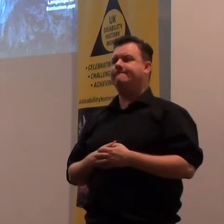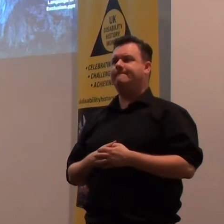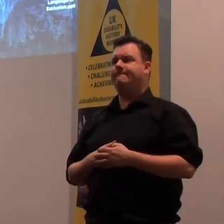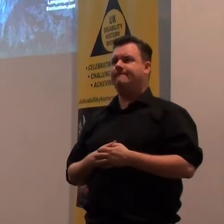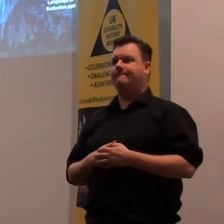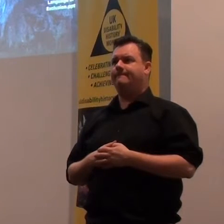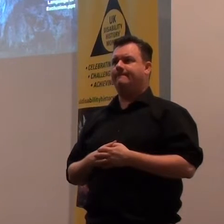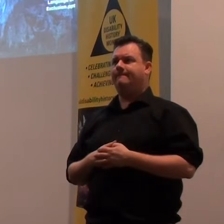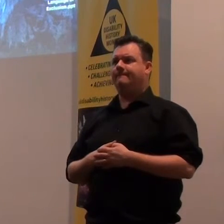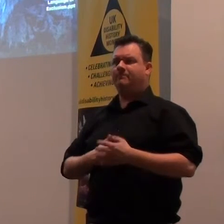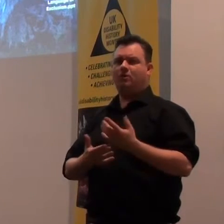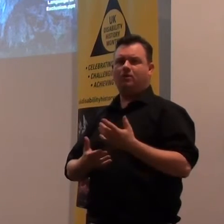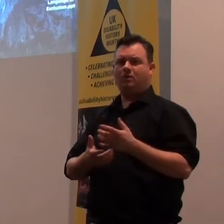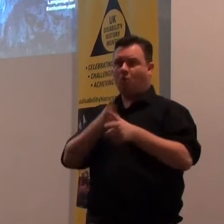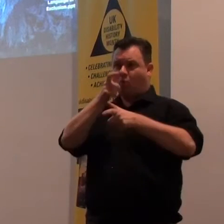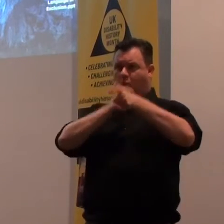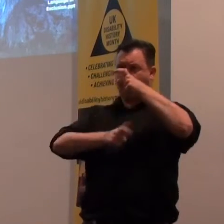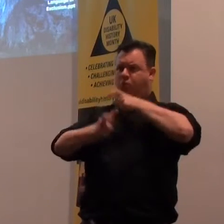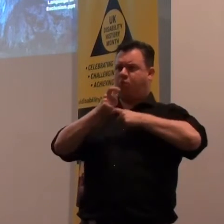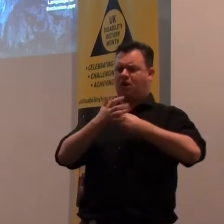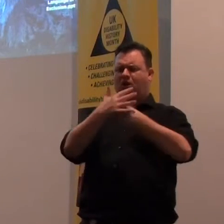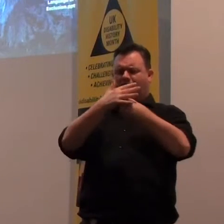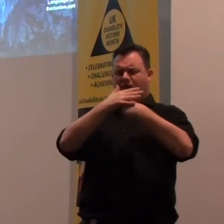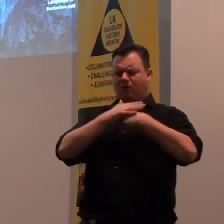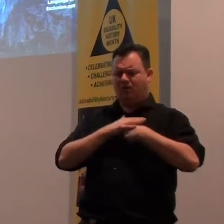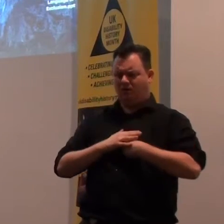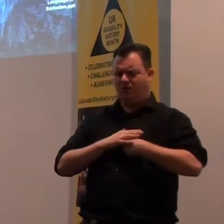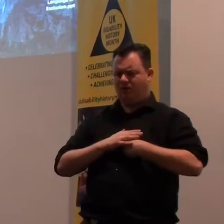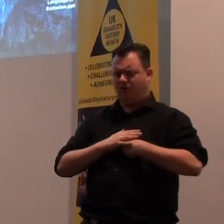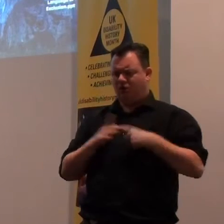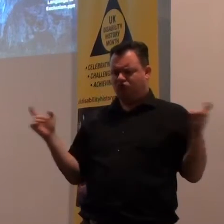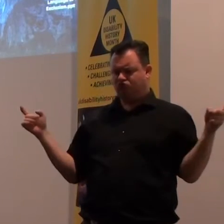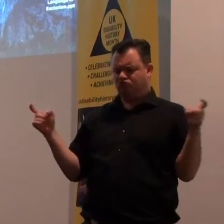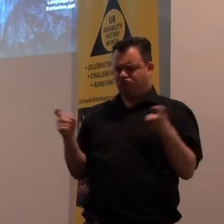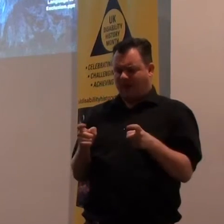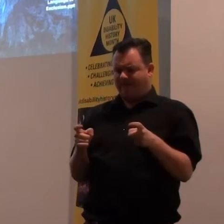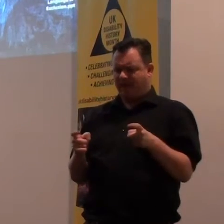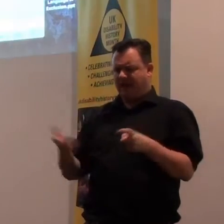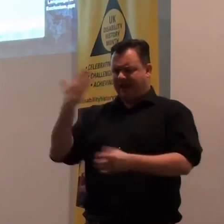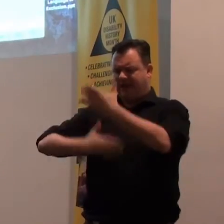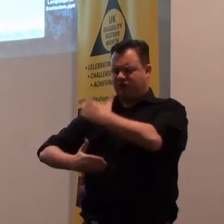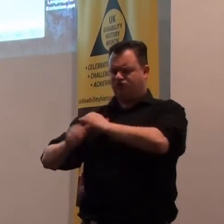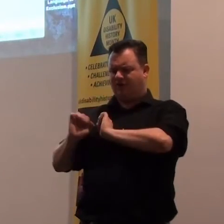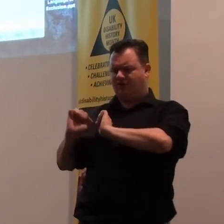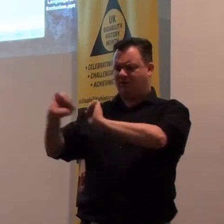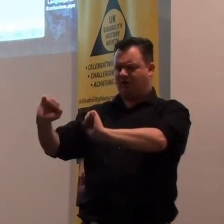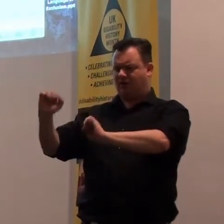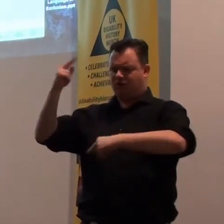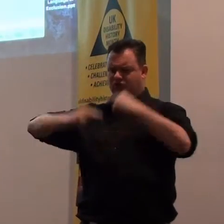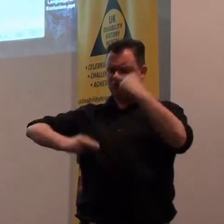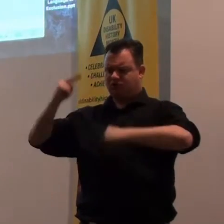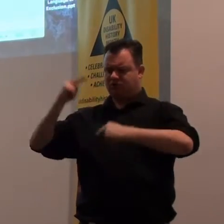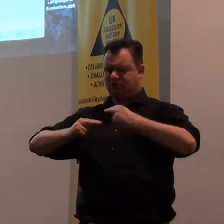Weighed down by leaden words, caged by history's judgments, we, the misshapen,